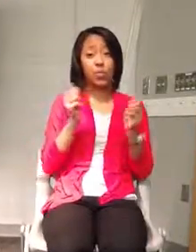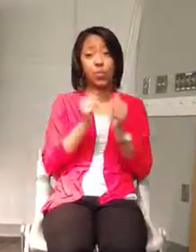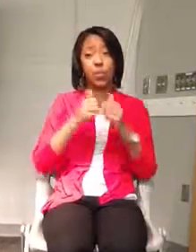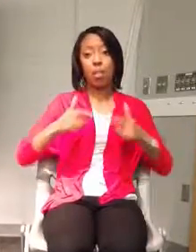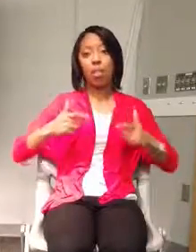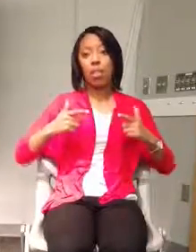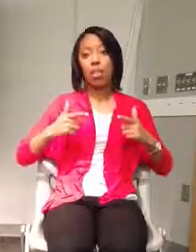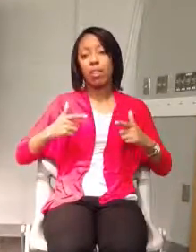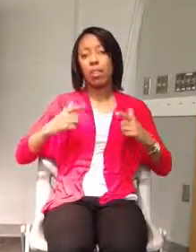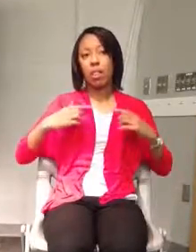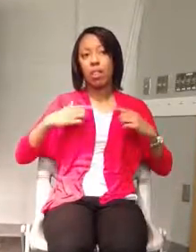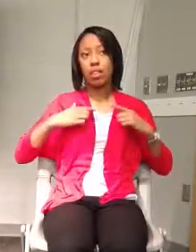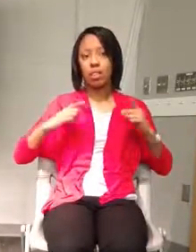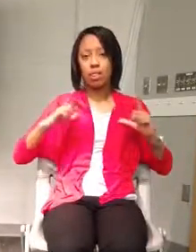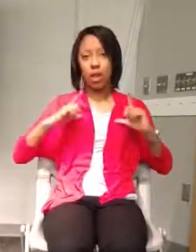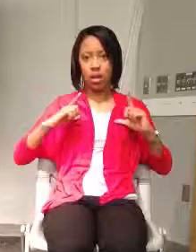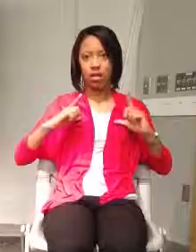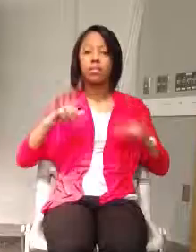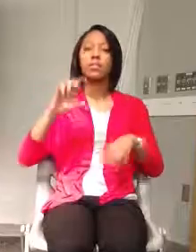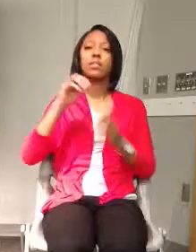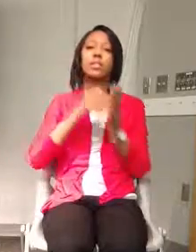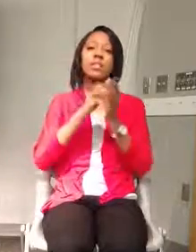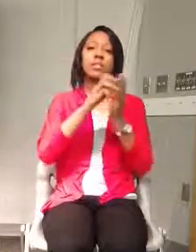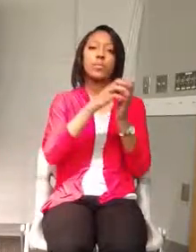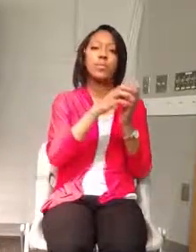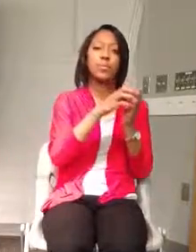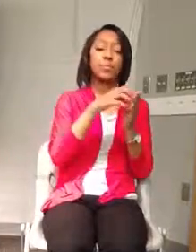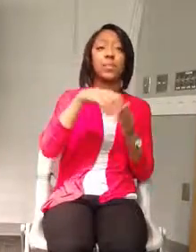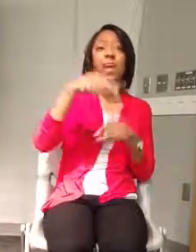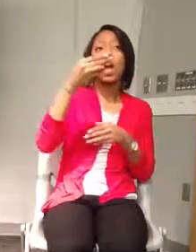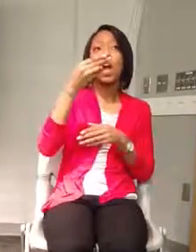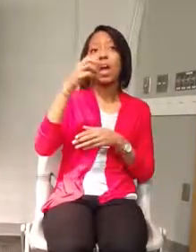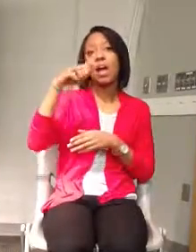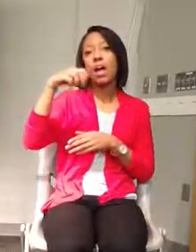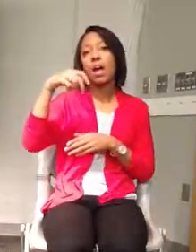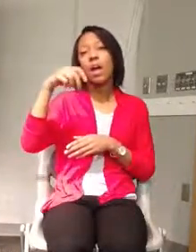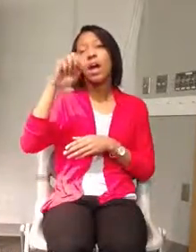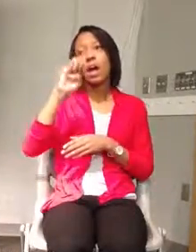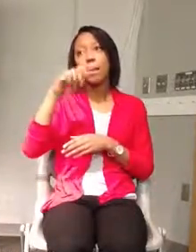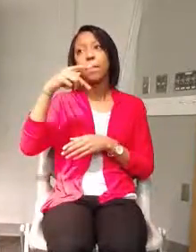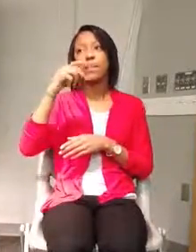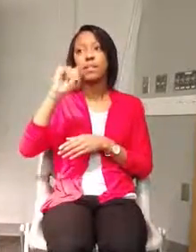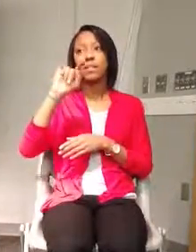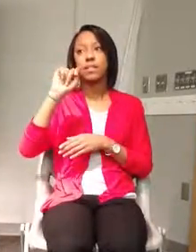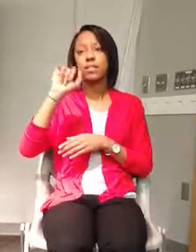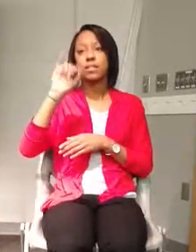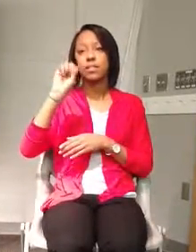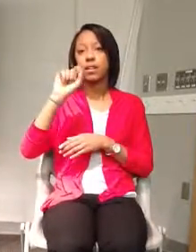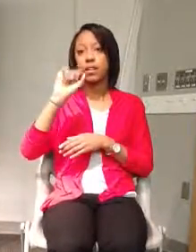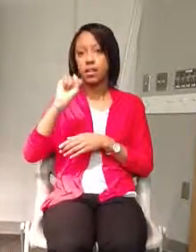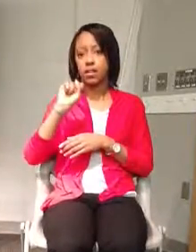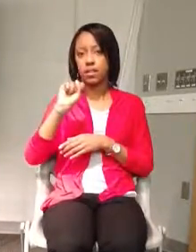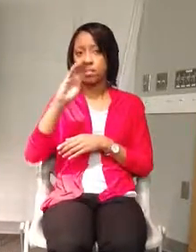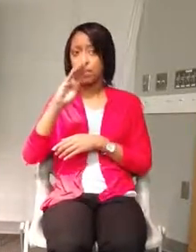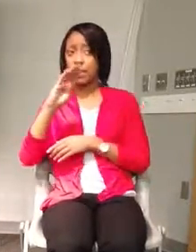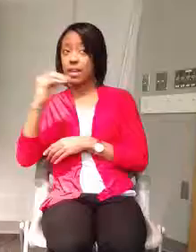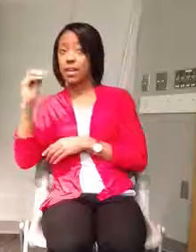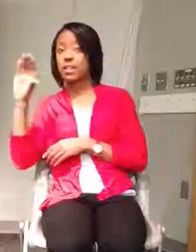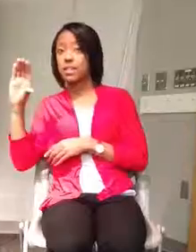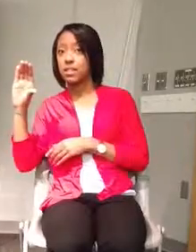Hepatitis B and C has been known to cause liver cancer. And the